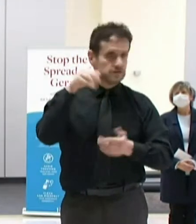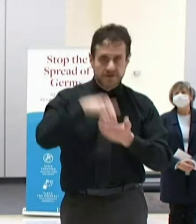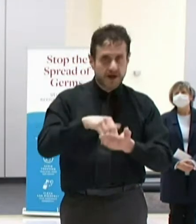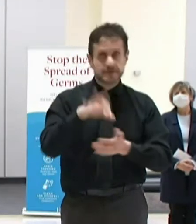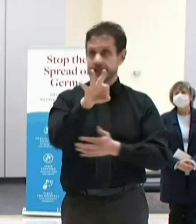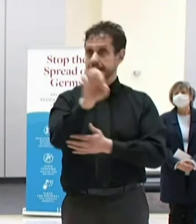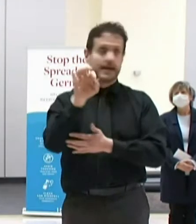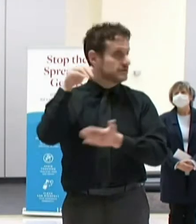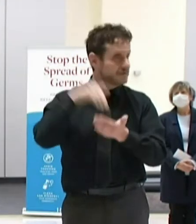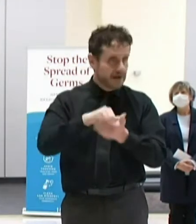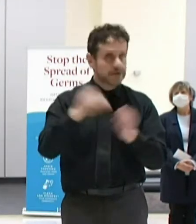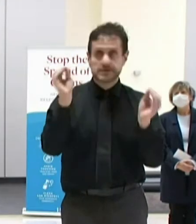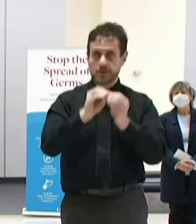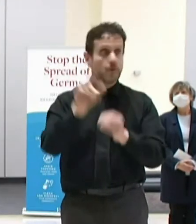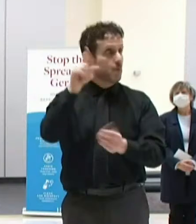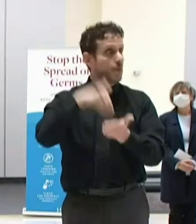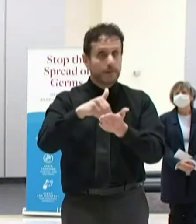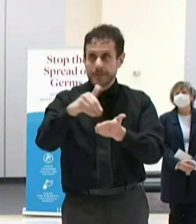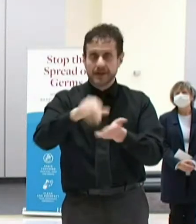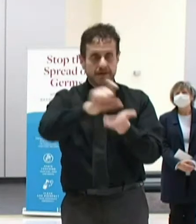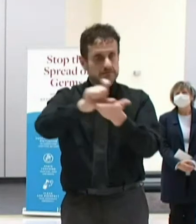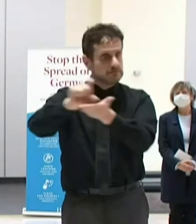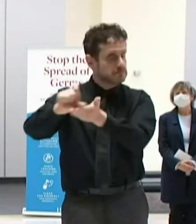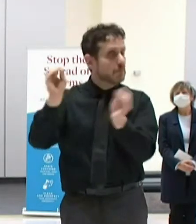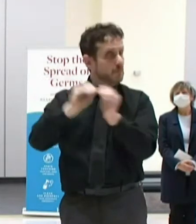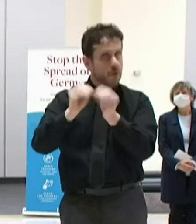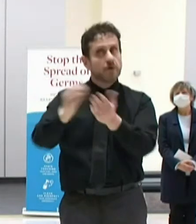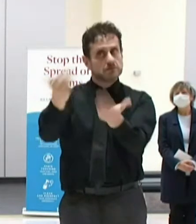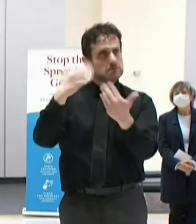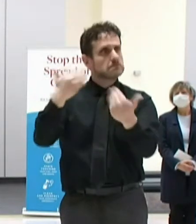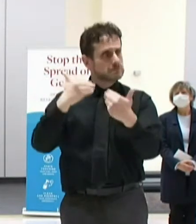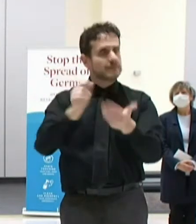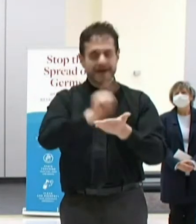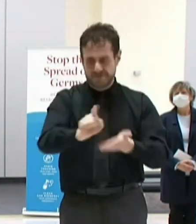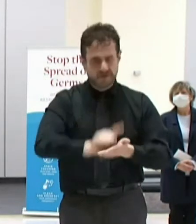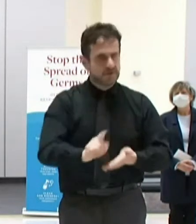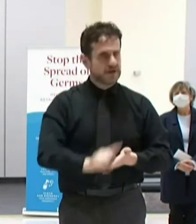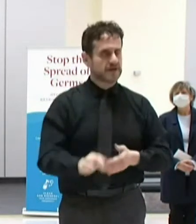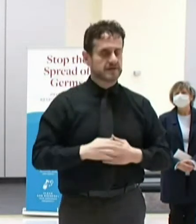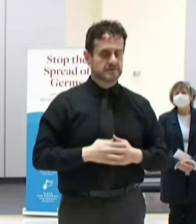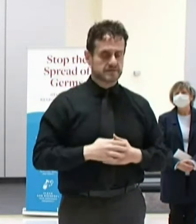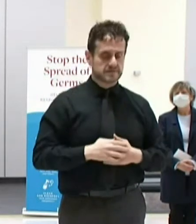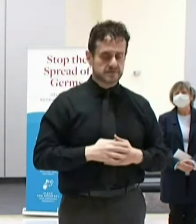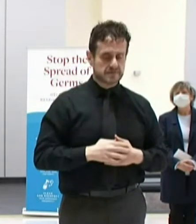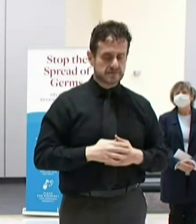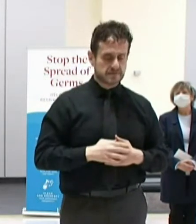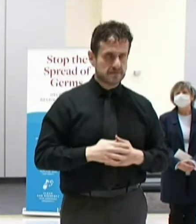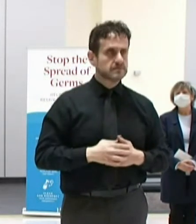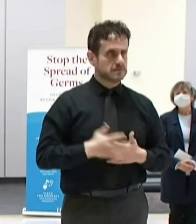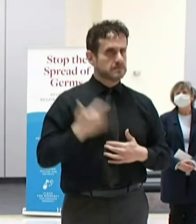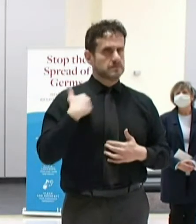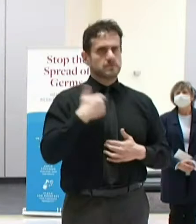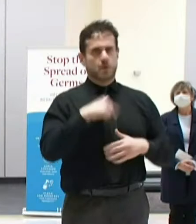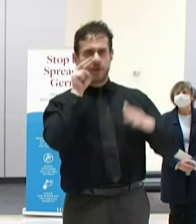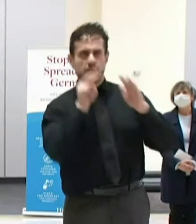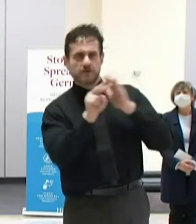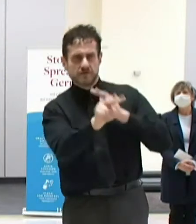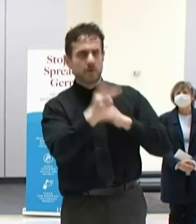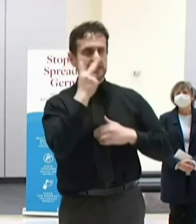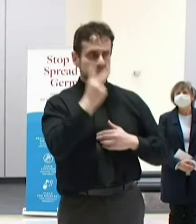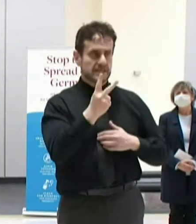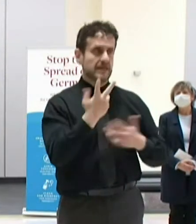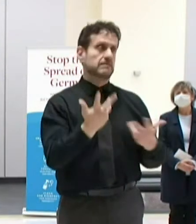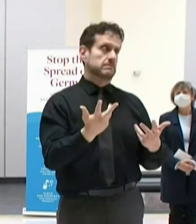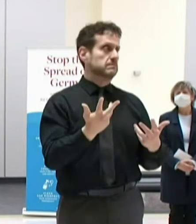800,000, 900,000, 1 million doses. And so to the extent that we, look forward and see that